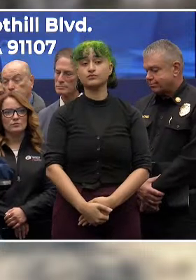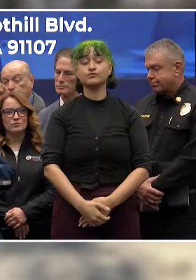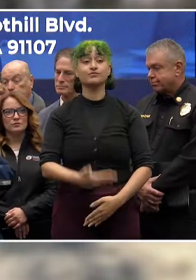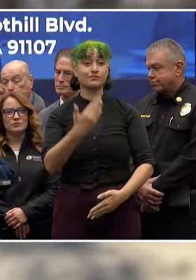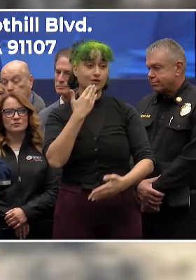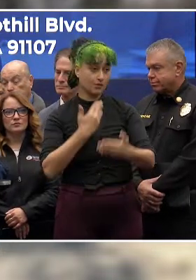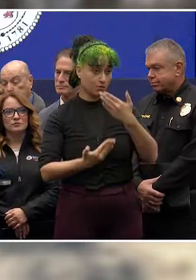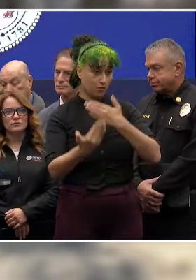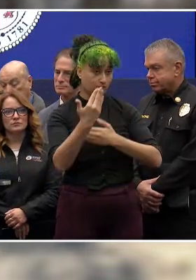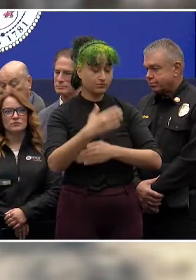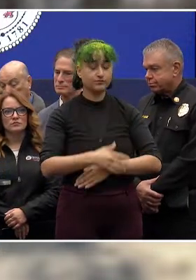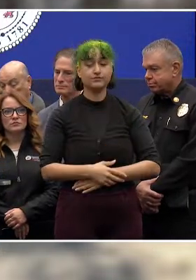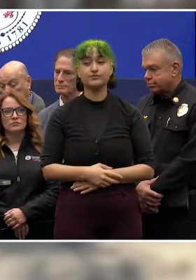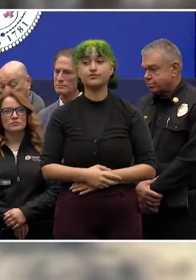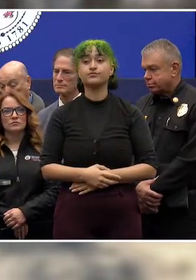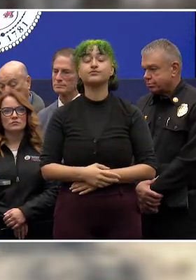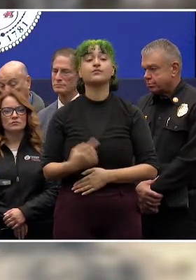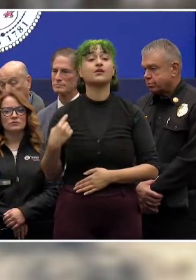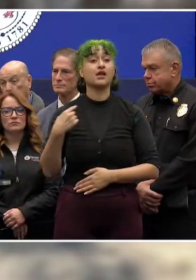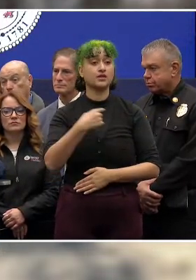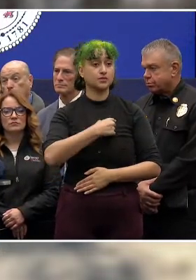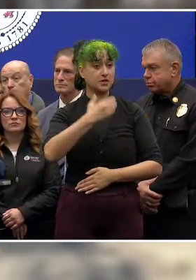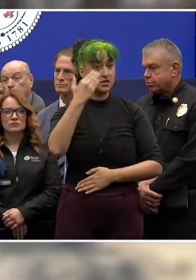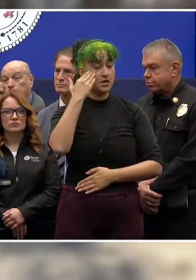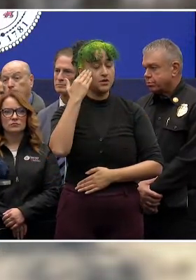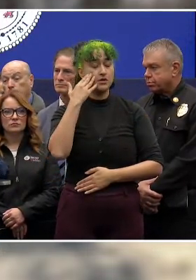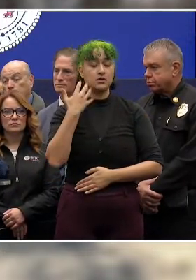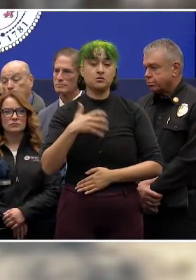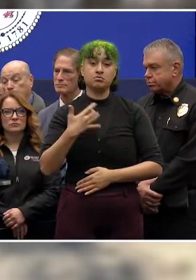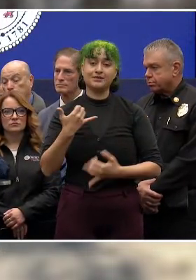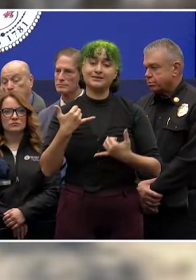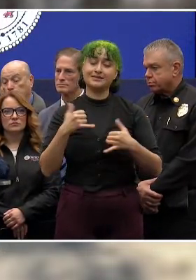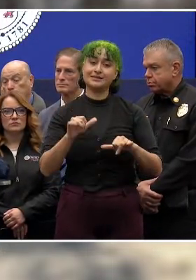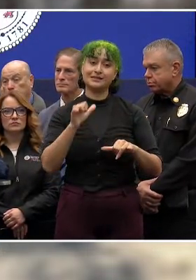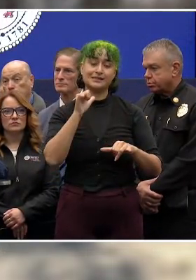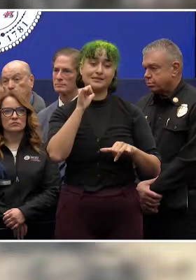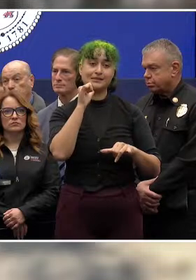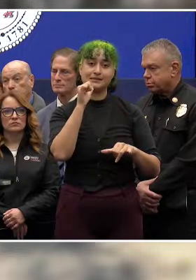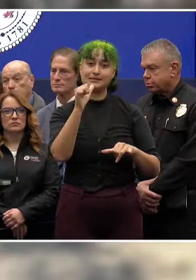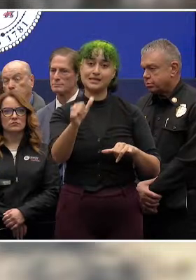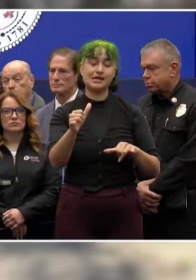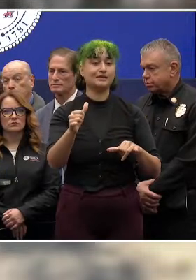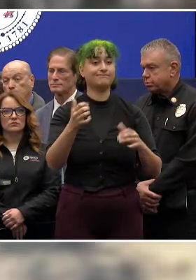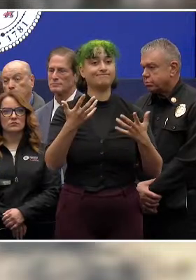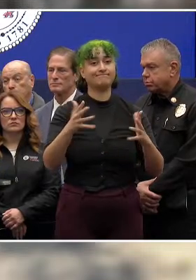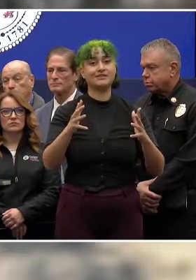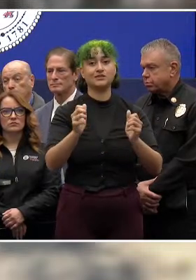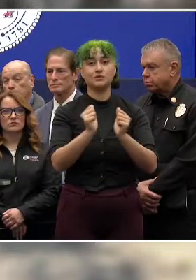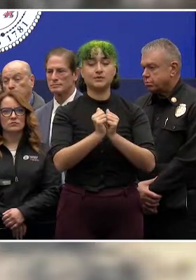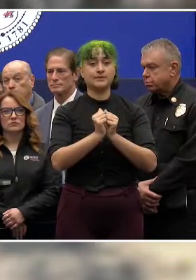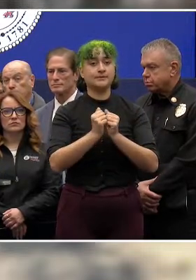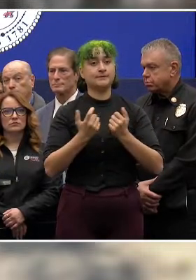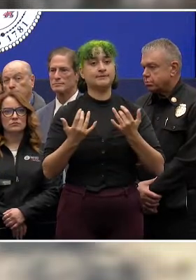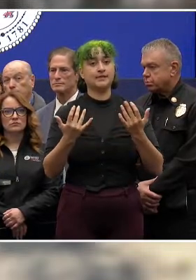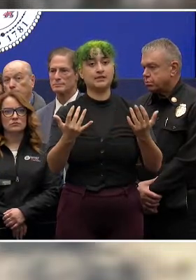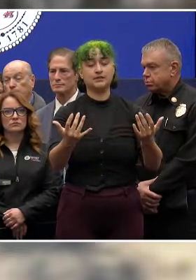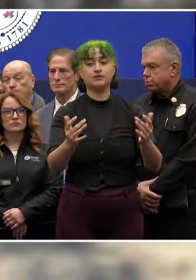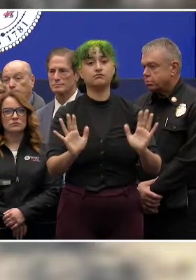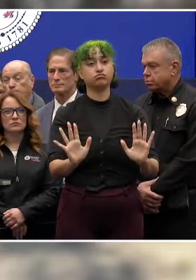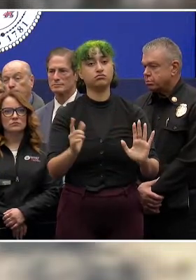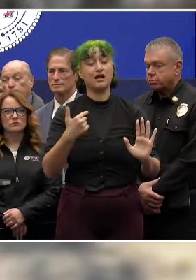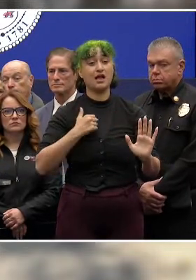Good morning, everyone. As we know, we are still not quite out of the woods. And so I would